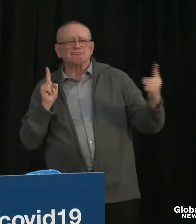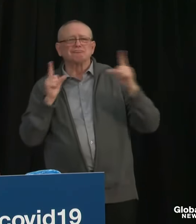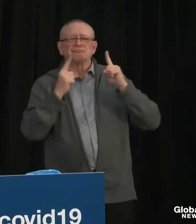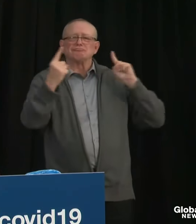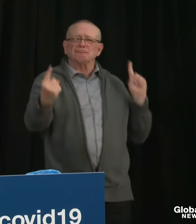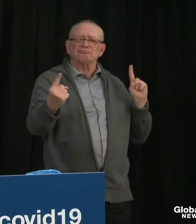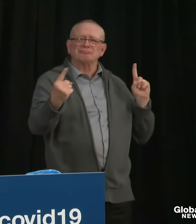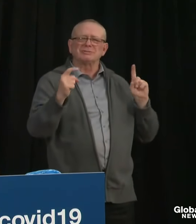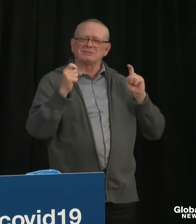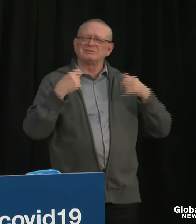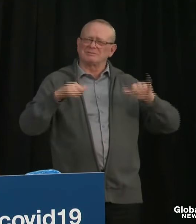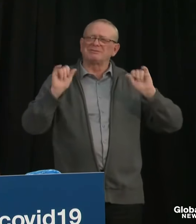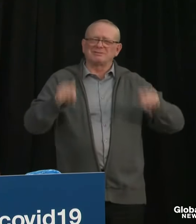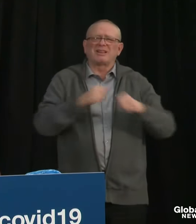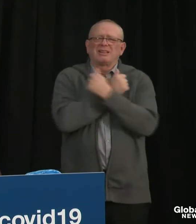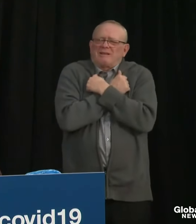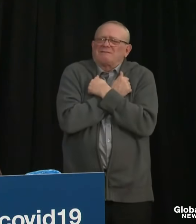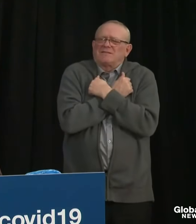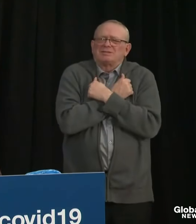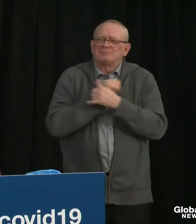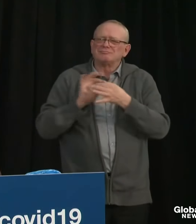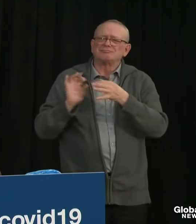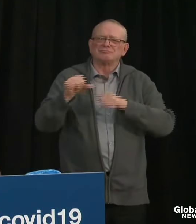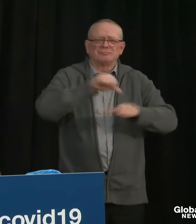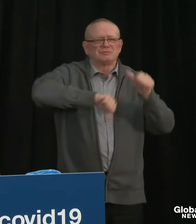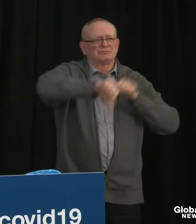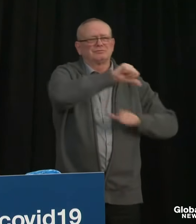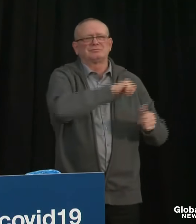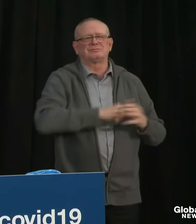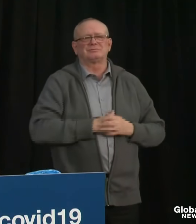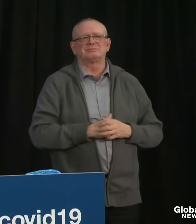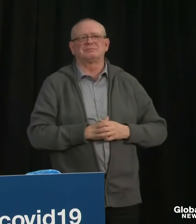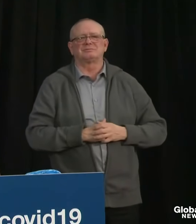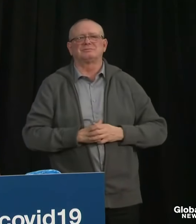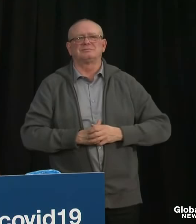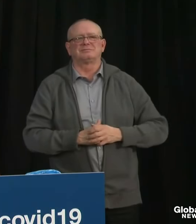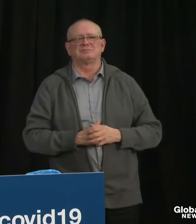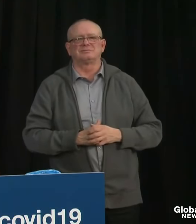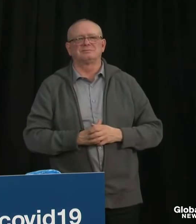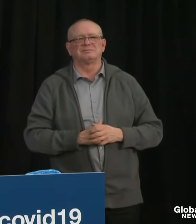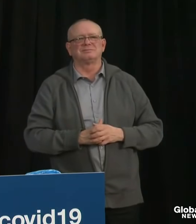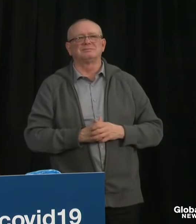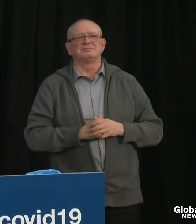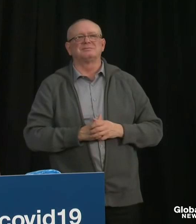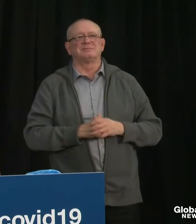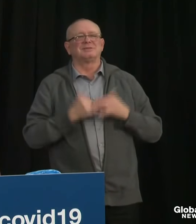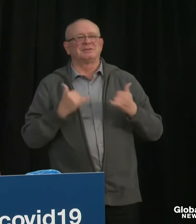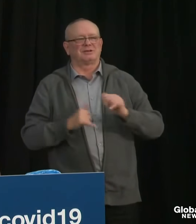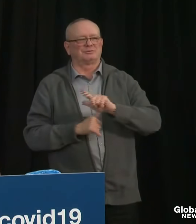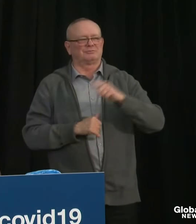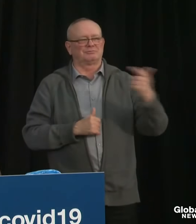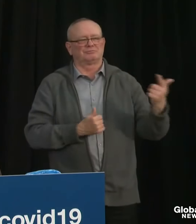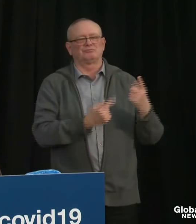questions. All right, we'll go to the phone now. Operator, could you please put through the first caller?